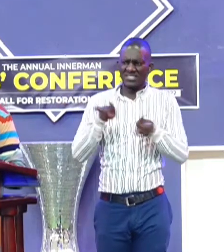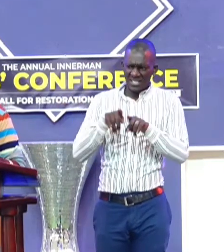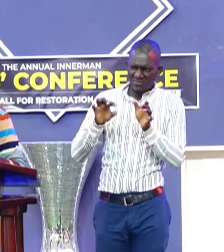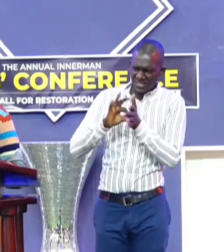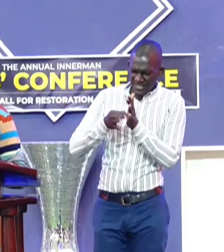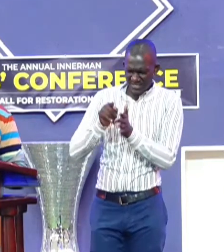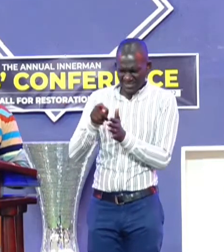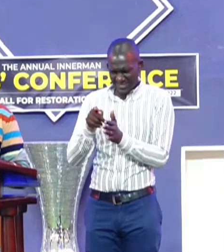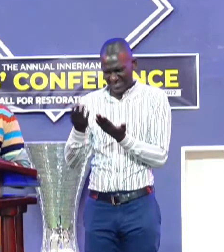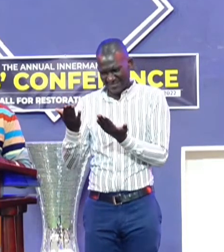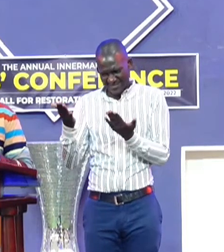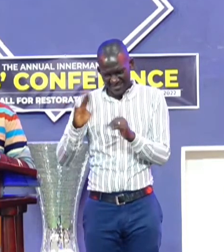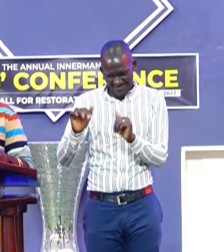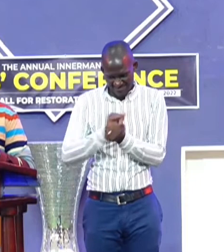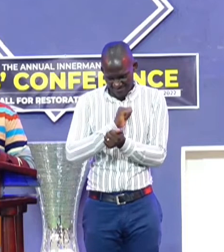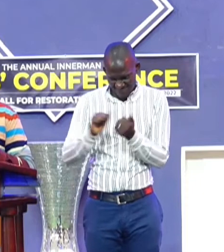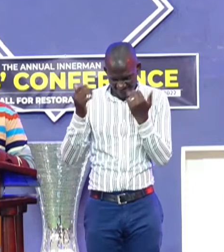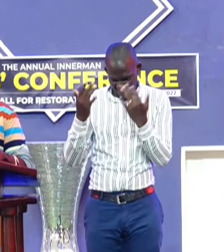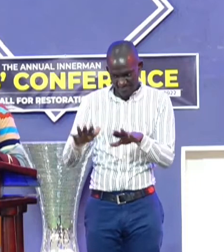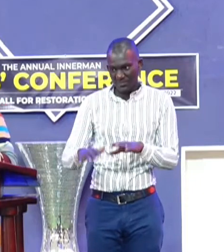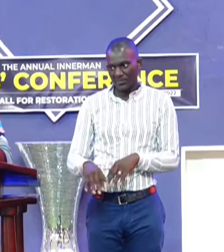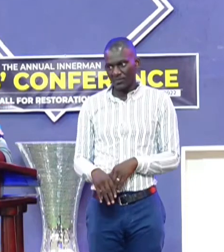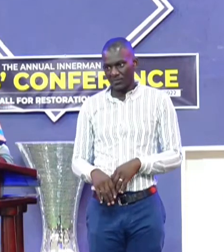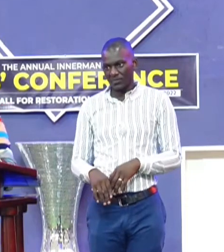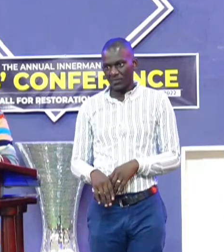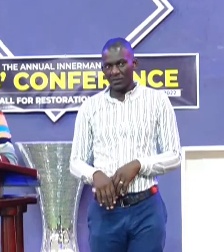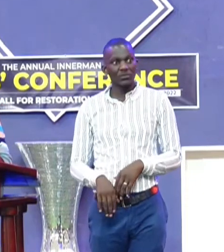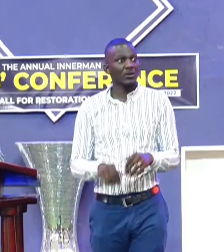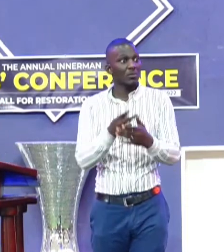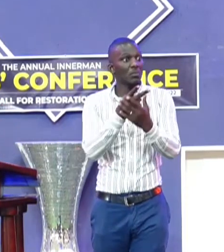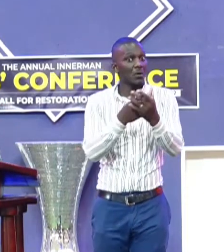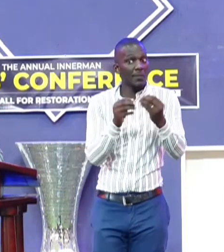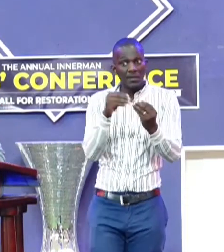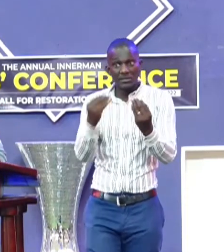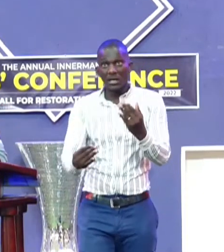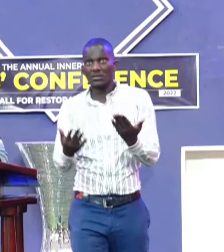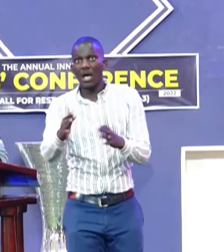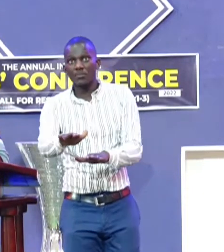speak. And the Lord said that the seed is also dead,